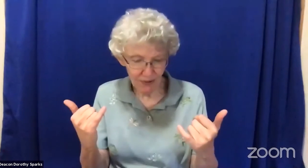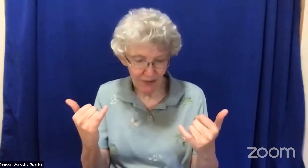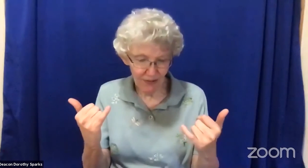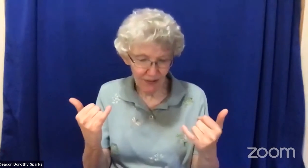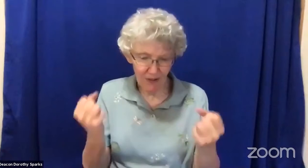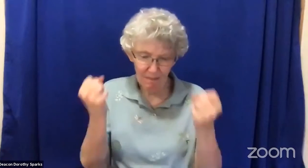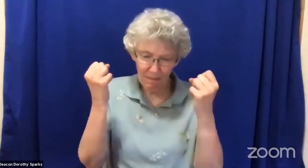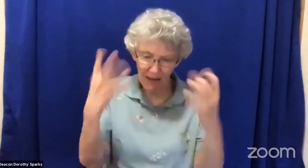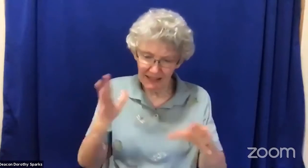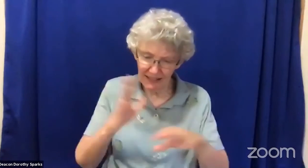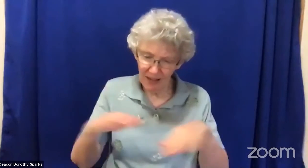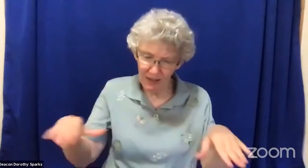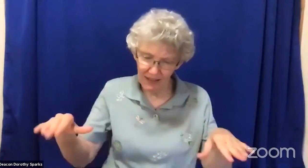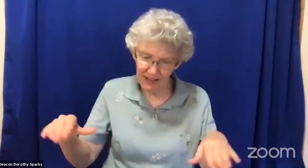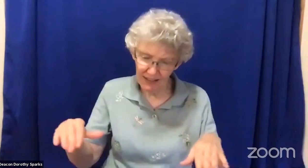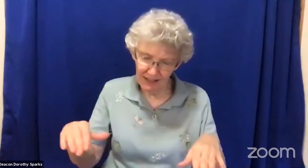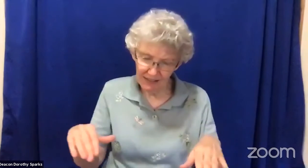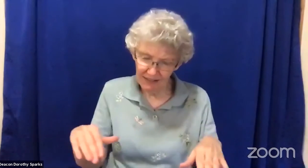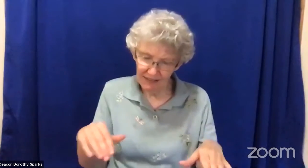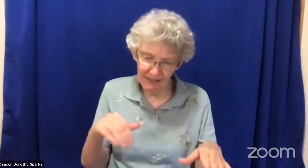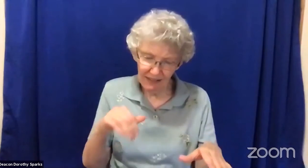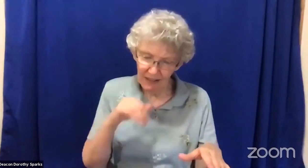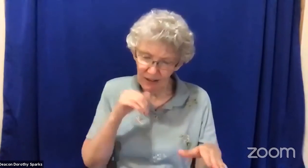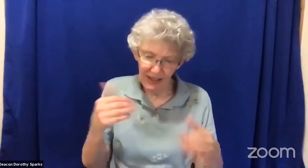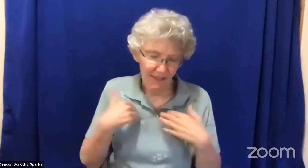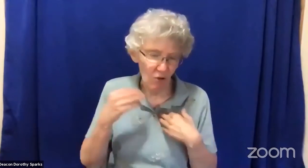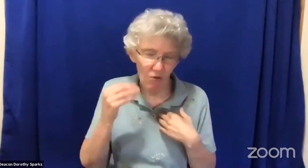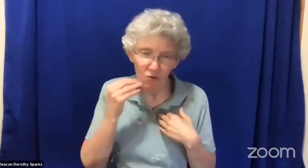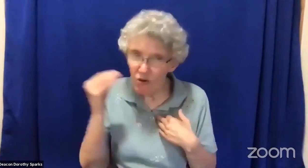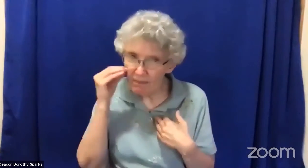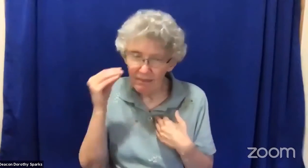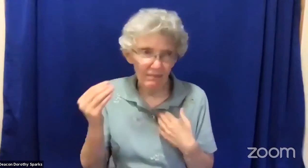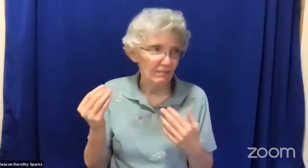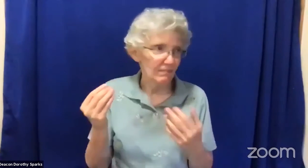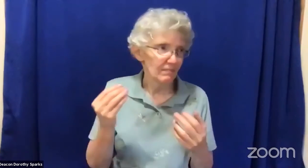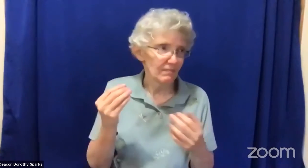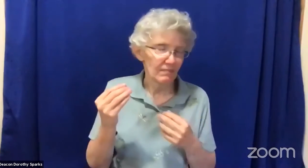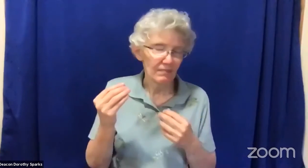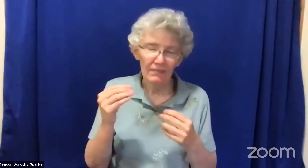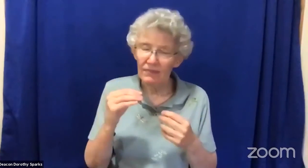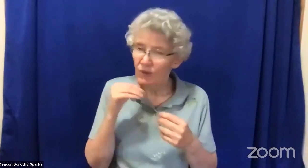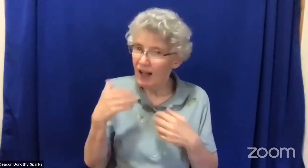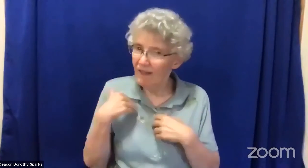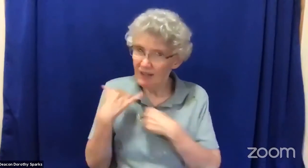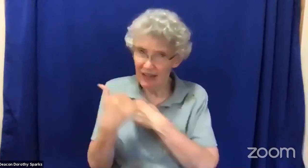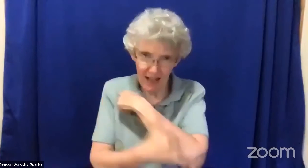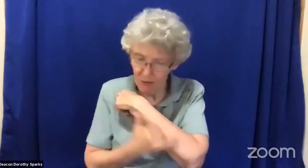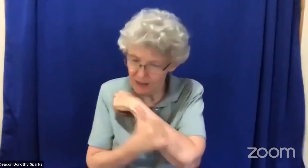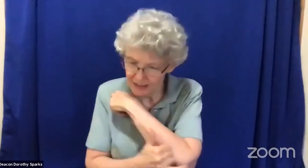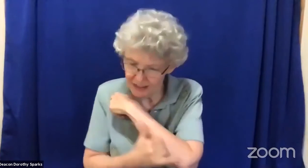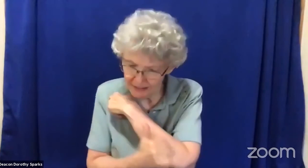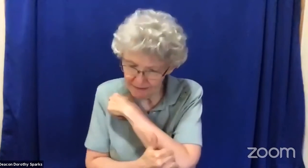right now too many children do not have a home or country